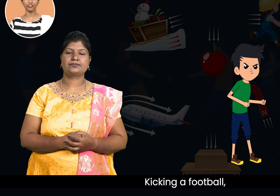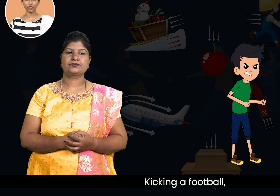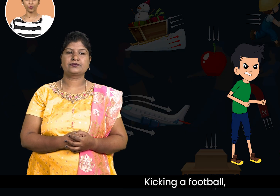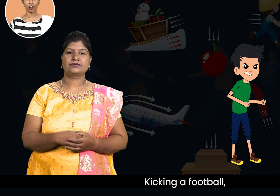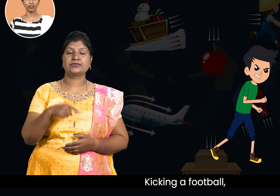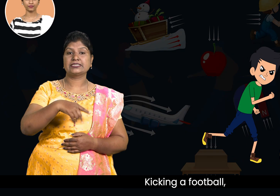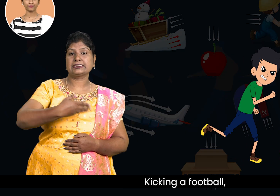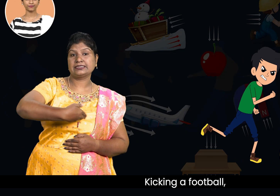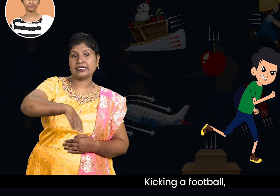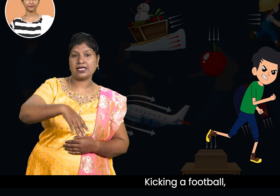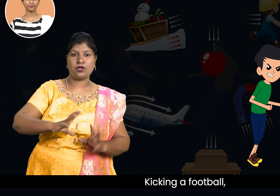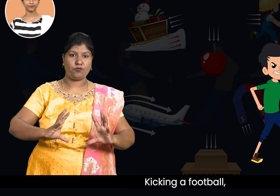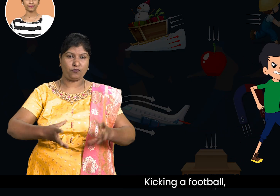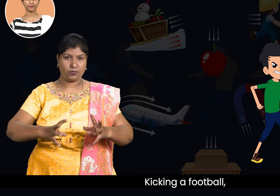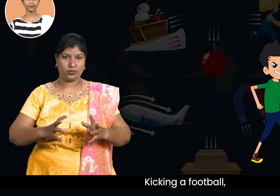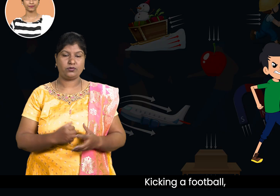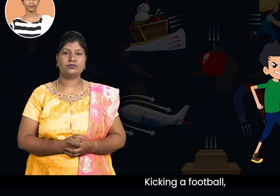kicking a football,